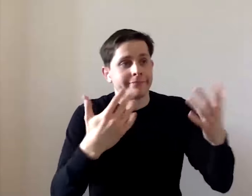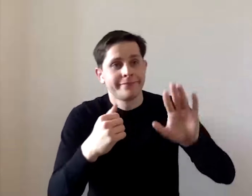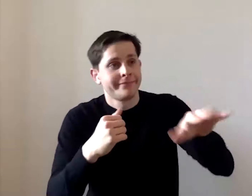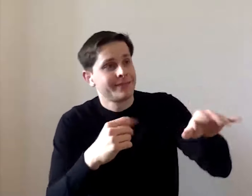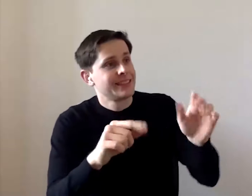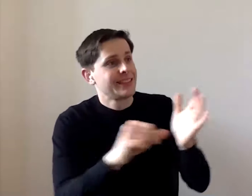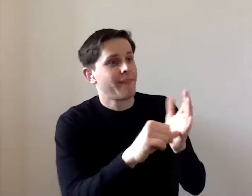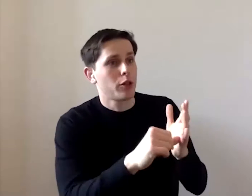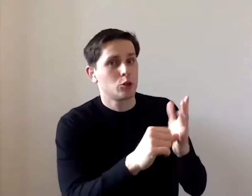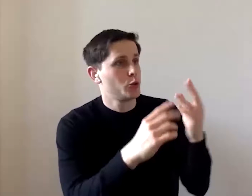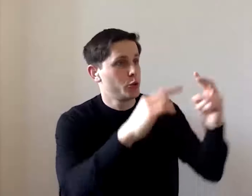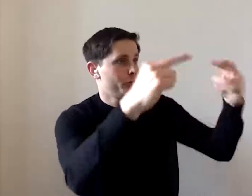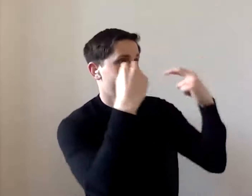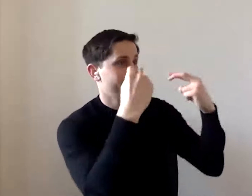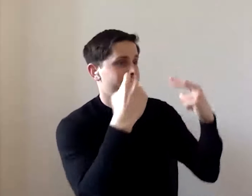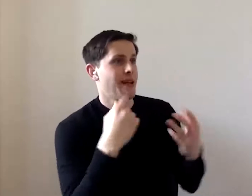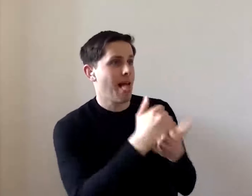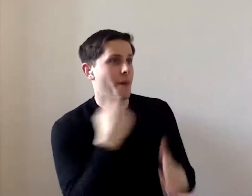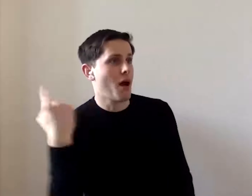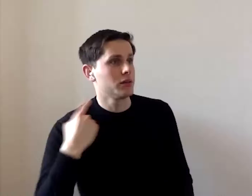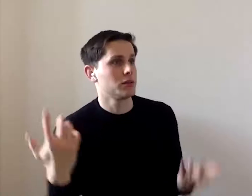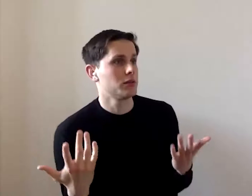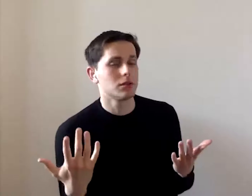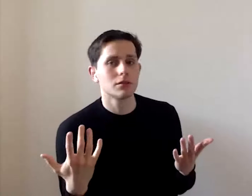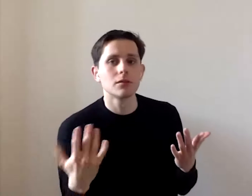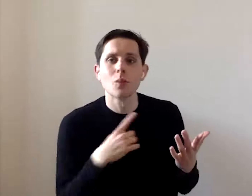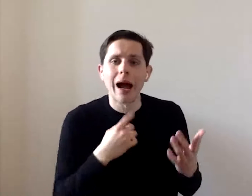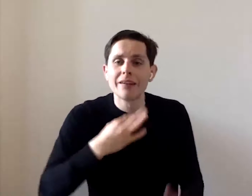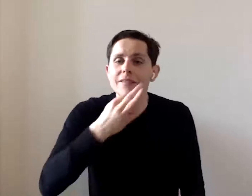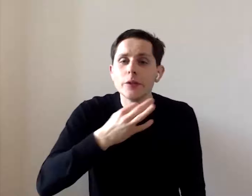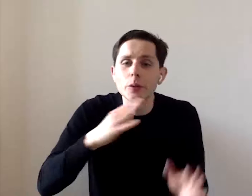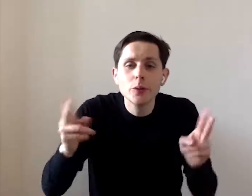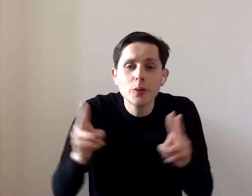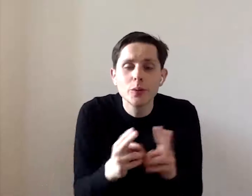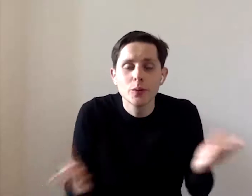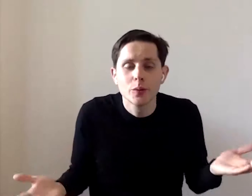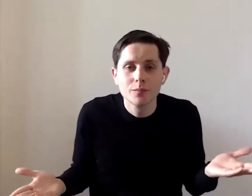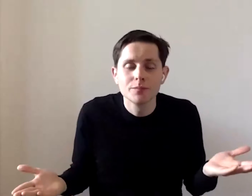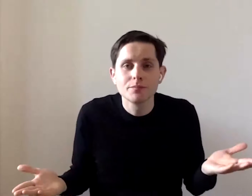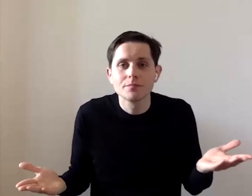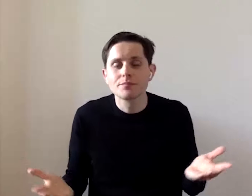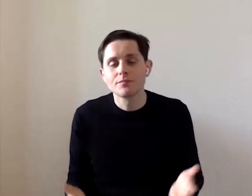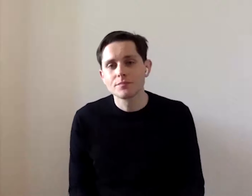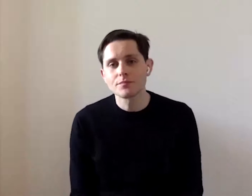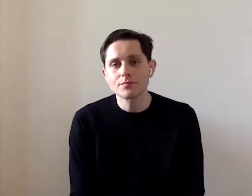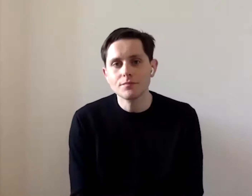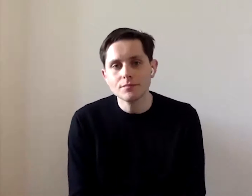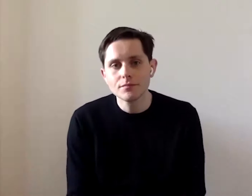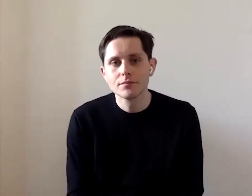heard by ARB or by RIBA or whoever to therefore, you know, have an impact on the changes that